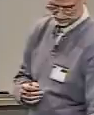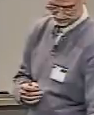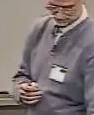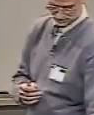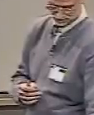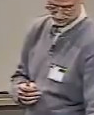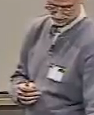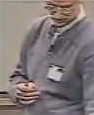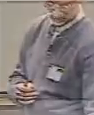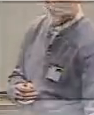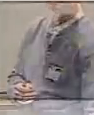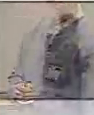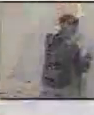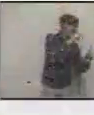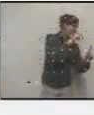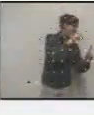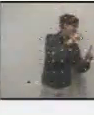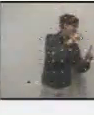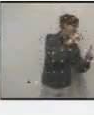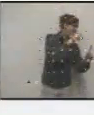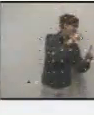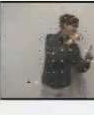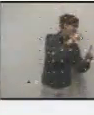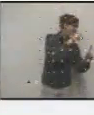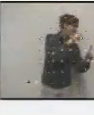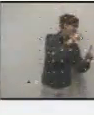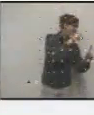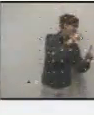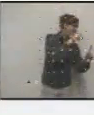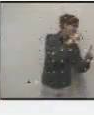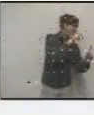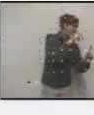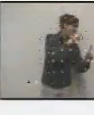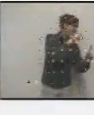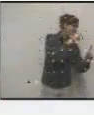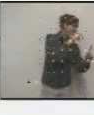distances. It's a tracking problem.